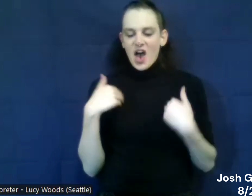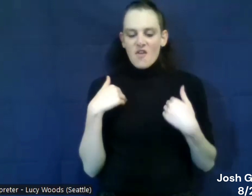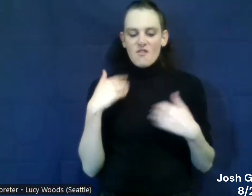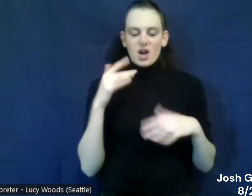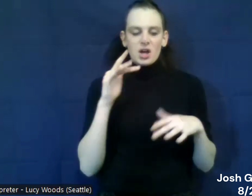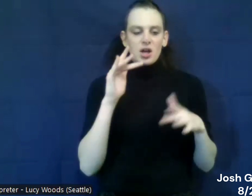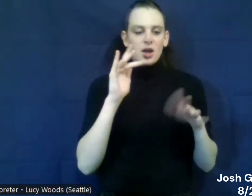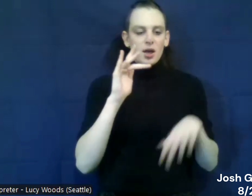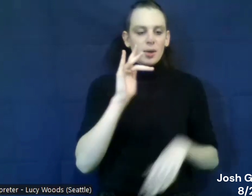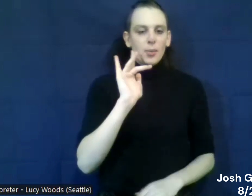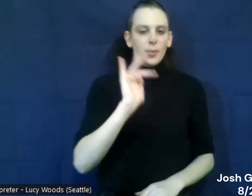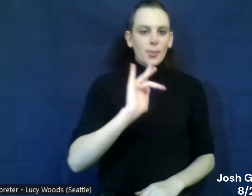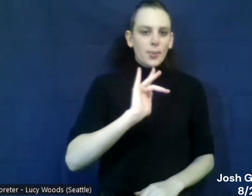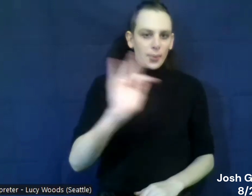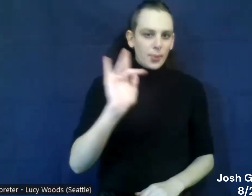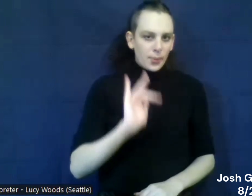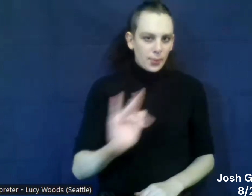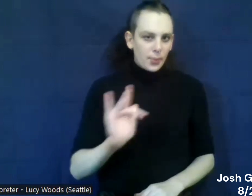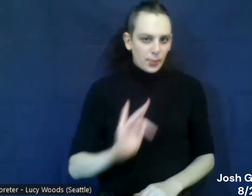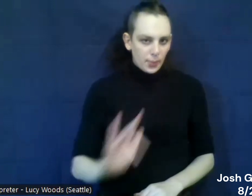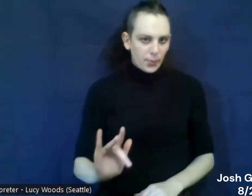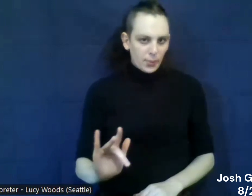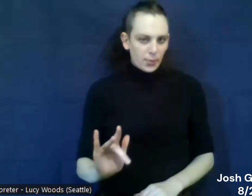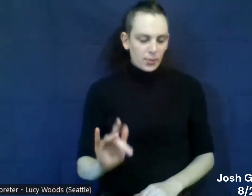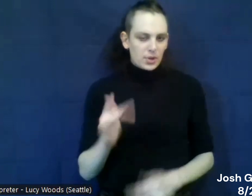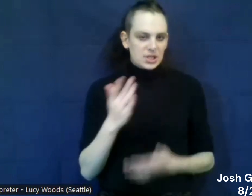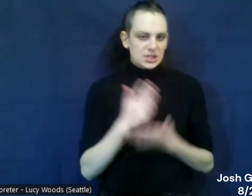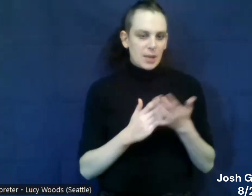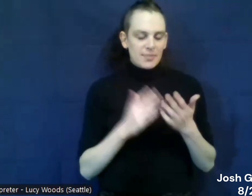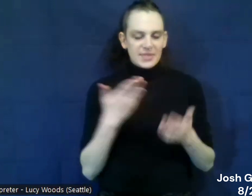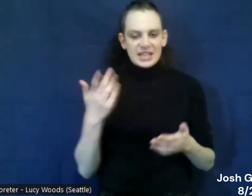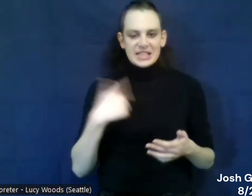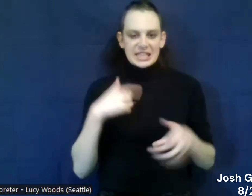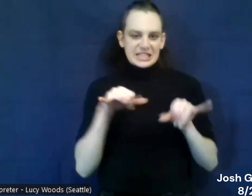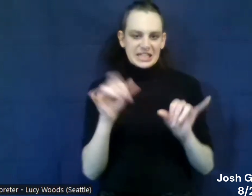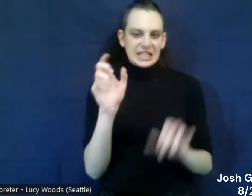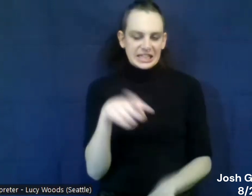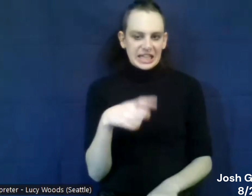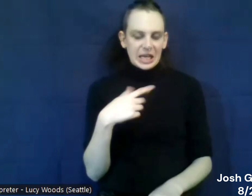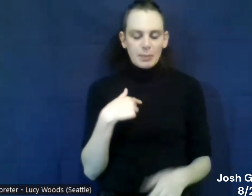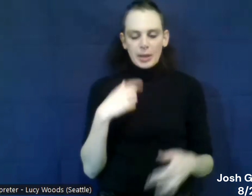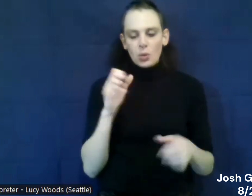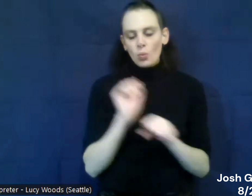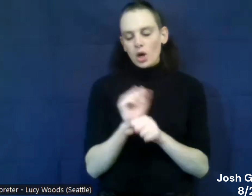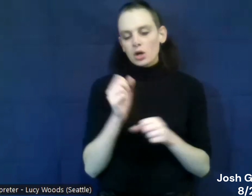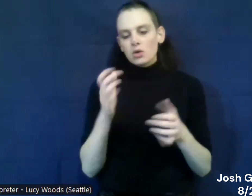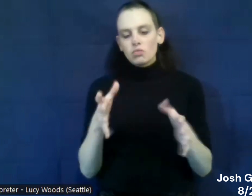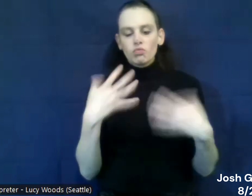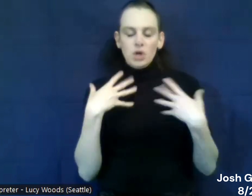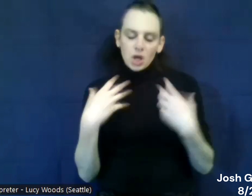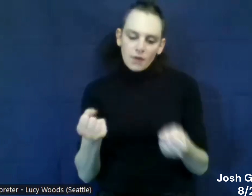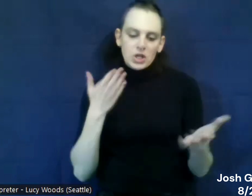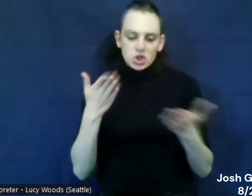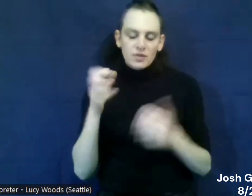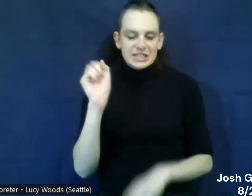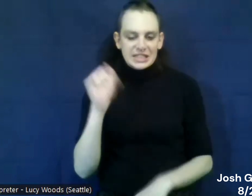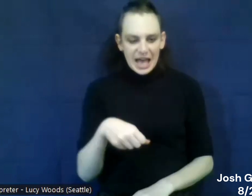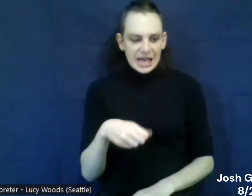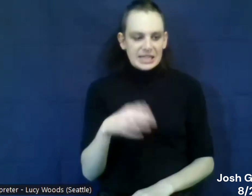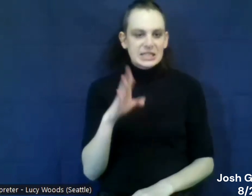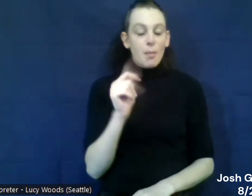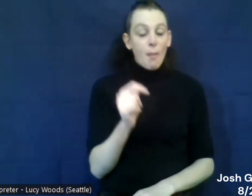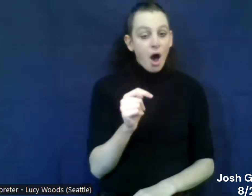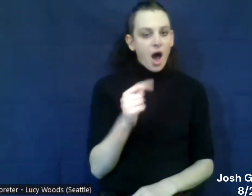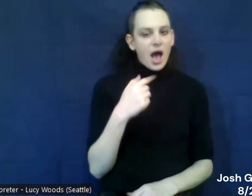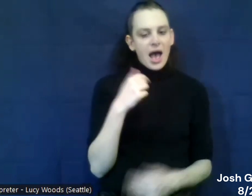the recovery and service part of it, but I really didn't have much community when I was out in California. And when I came back